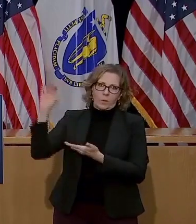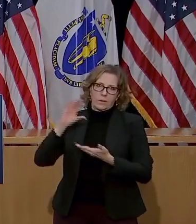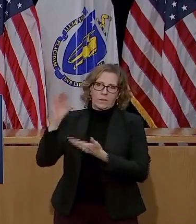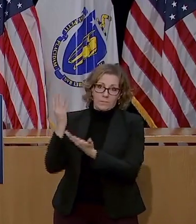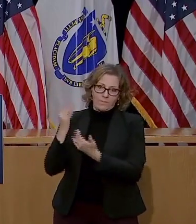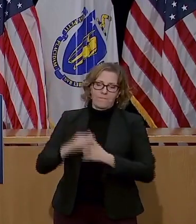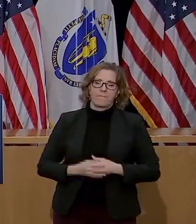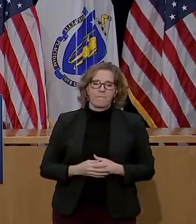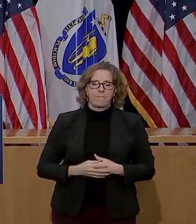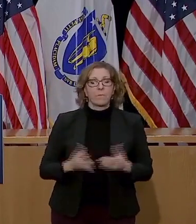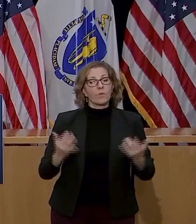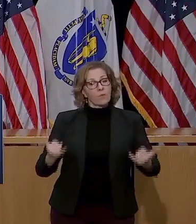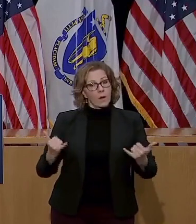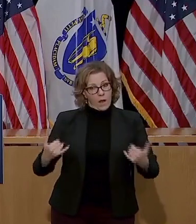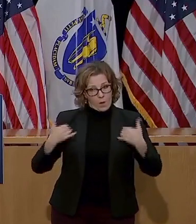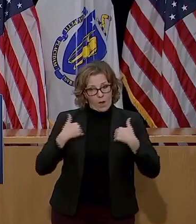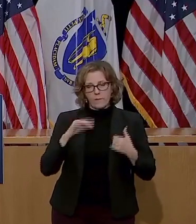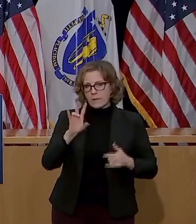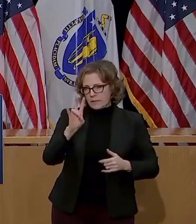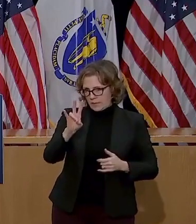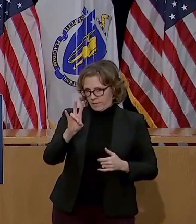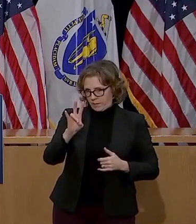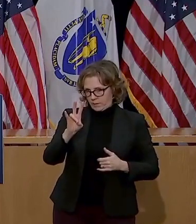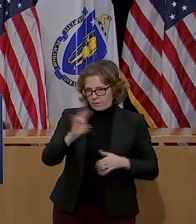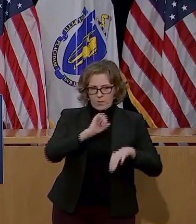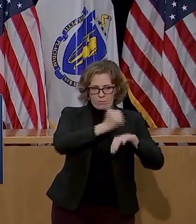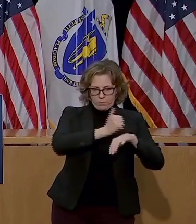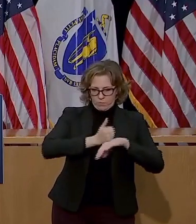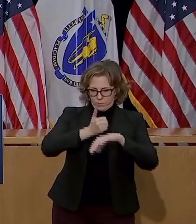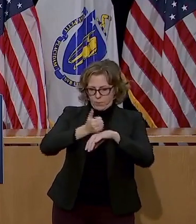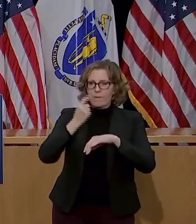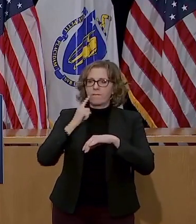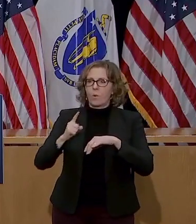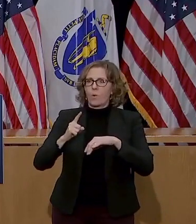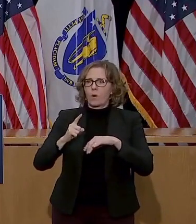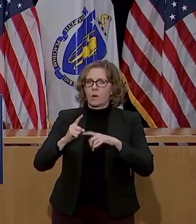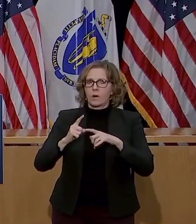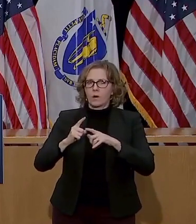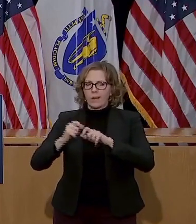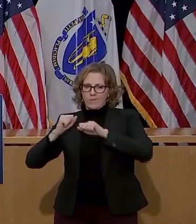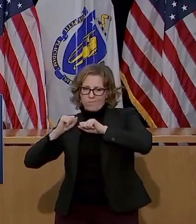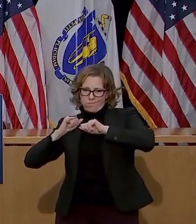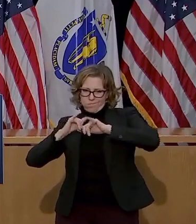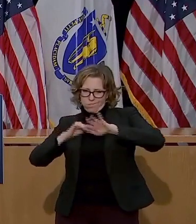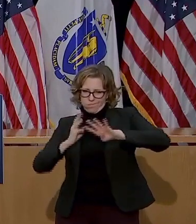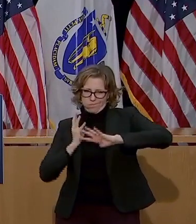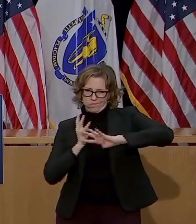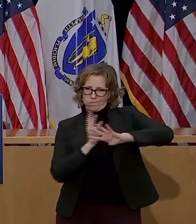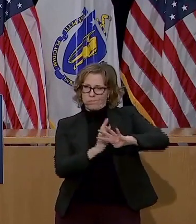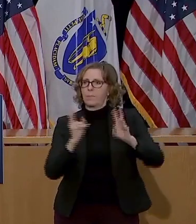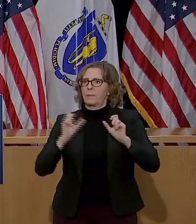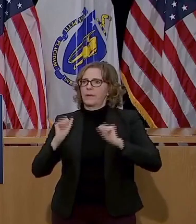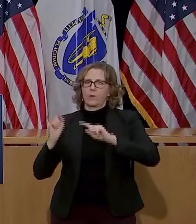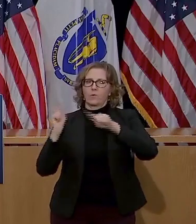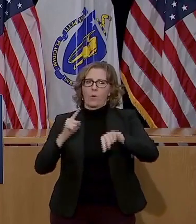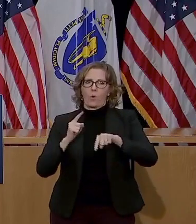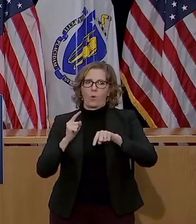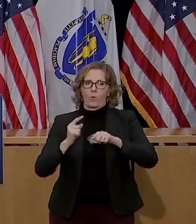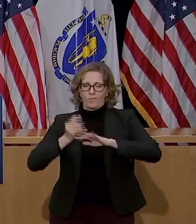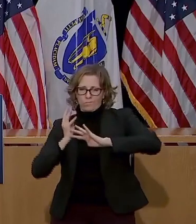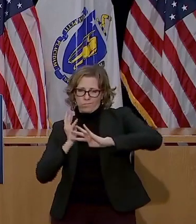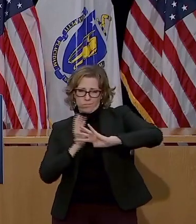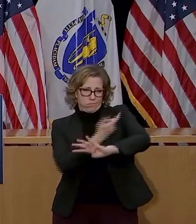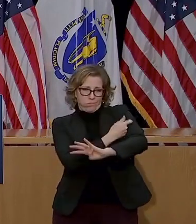7 mass vaccination sites, which we would describe as mega capacity and efficient. In addition to